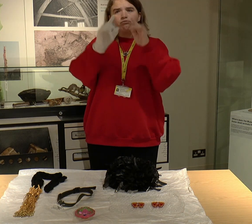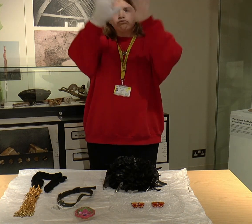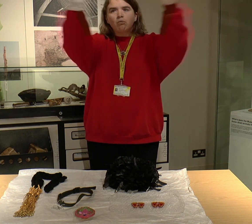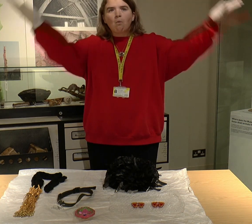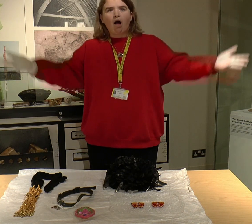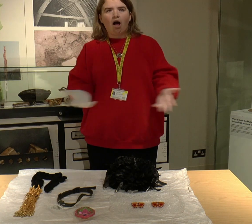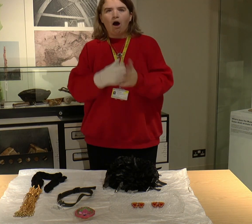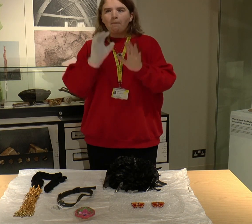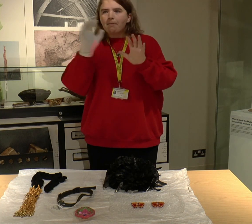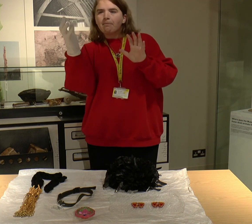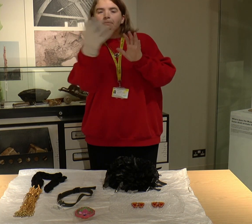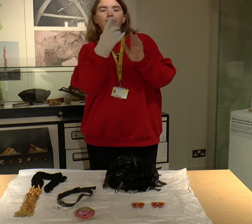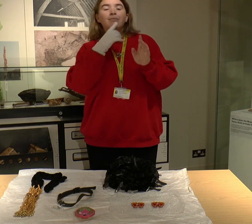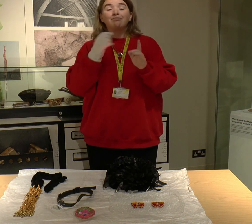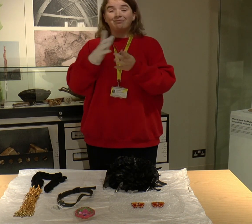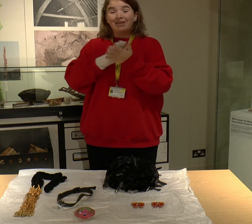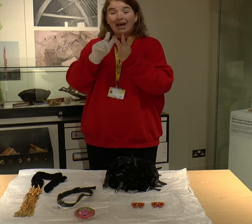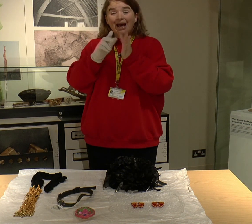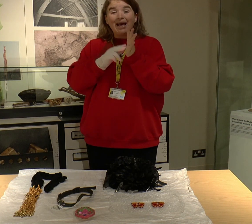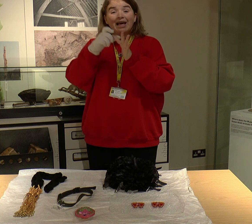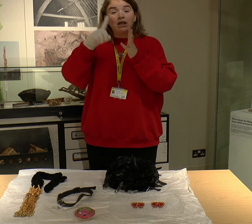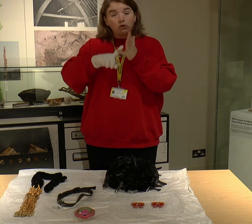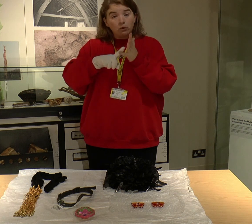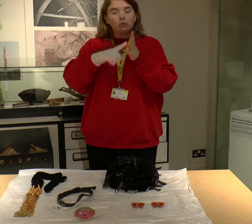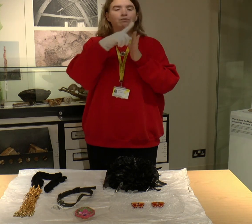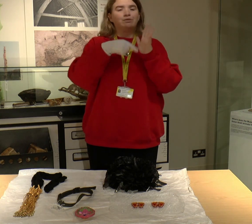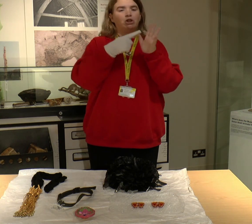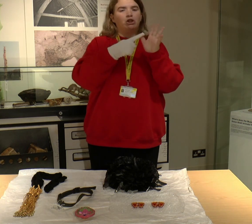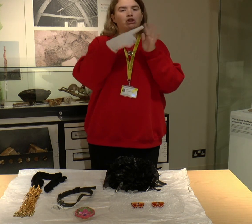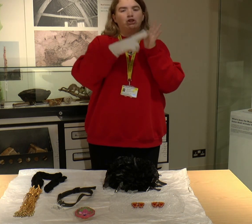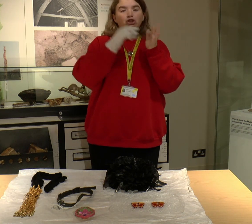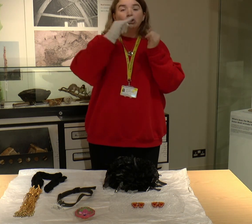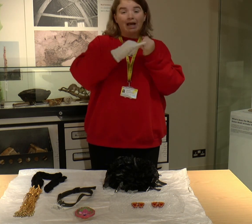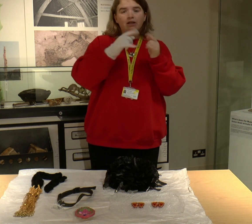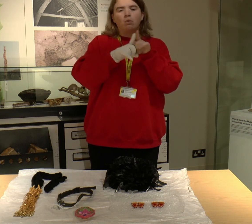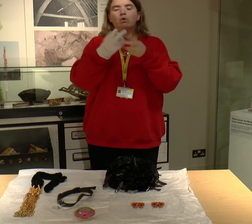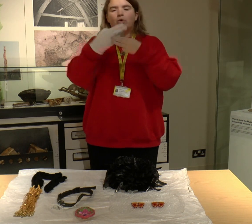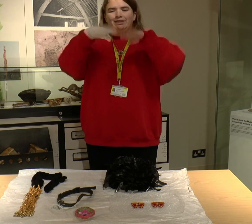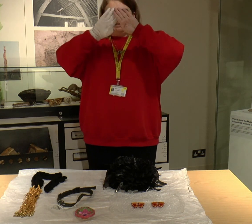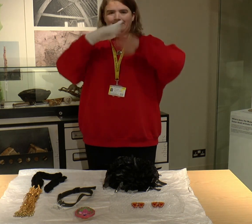It's celebrated worldwide by Hindus, Jains, and also Sikhs